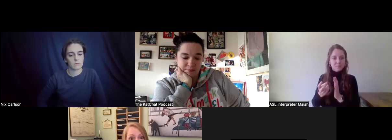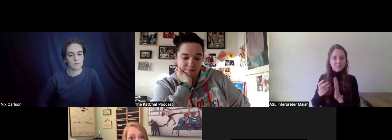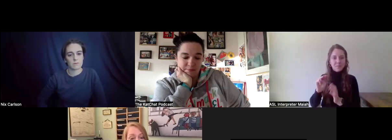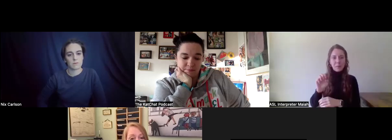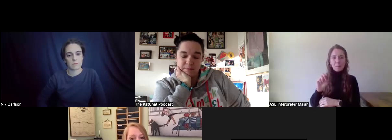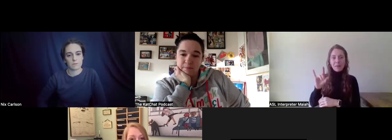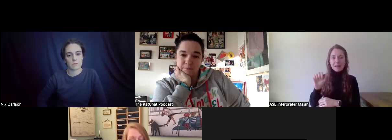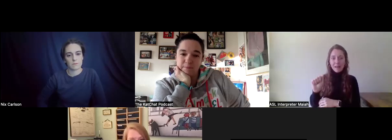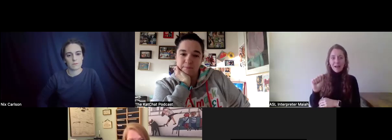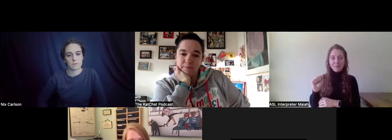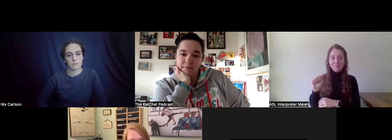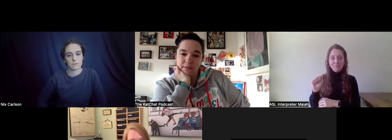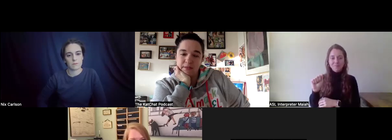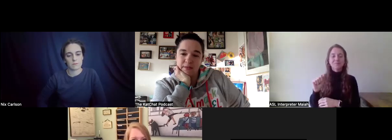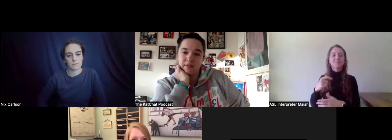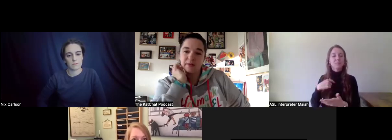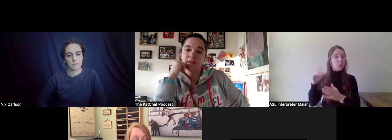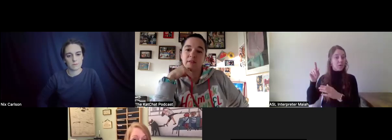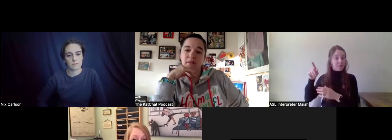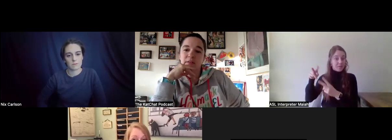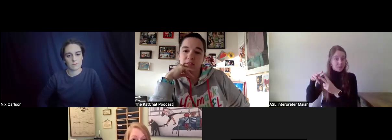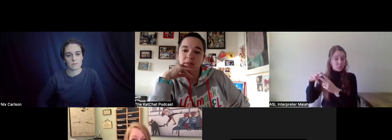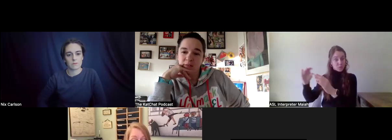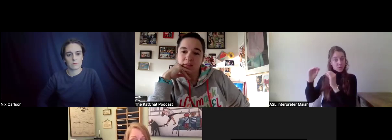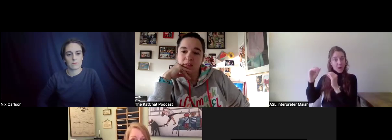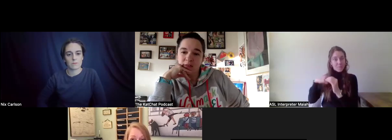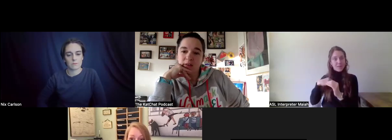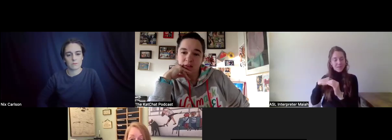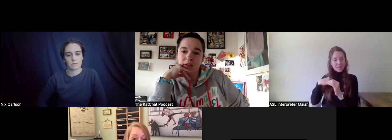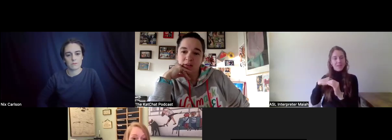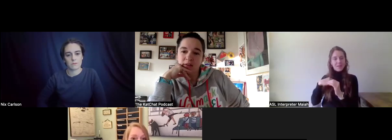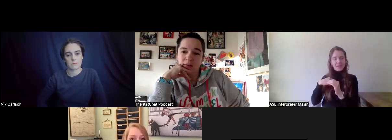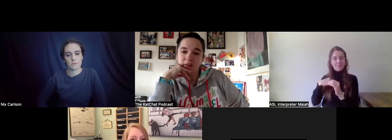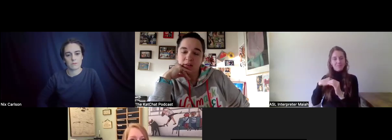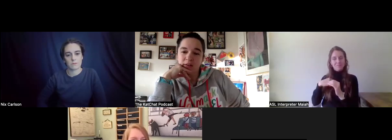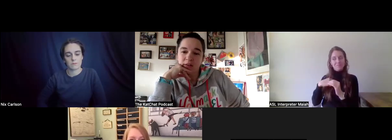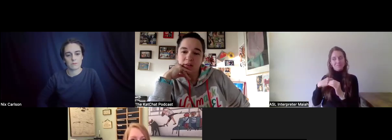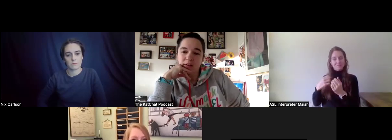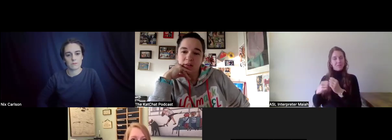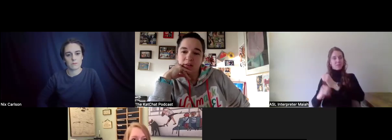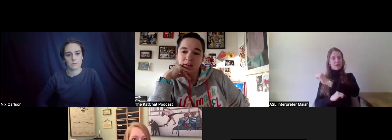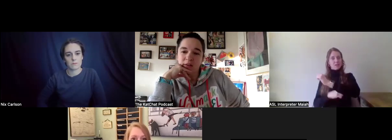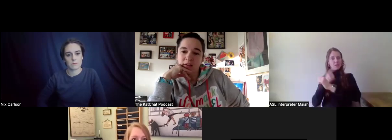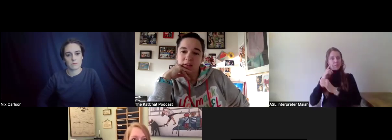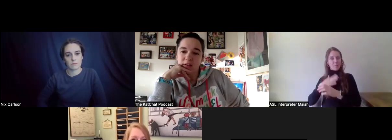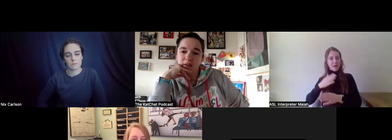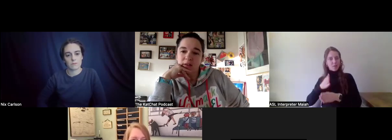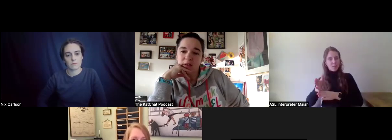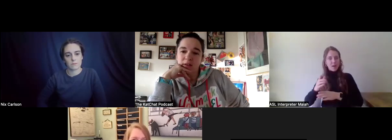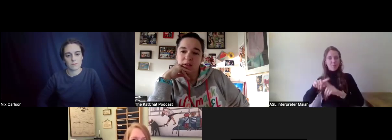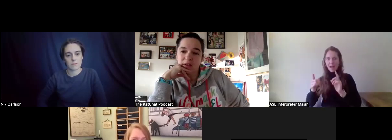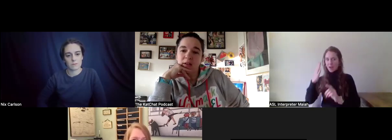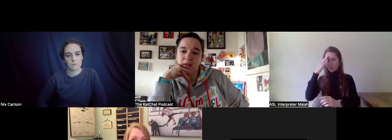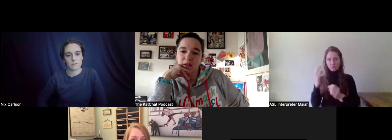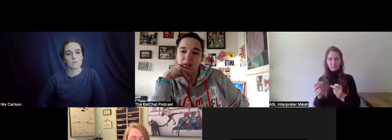gave me the baseline for my career, but I knew the minute I was doing it that this was it. This is what I wanted